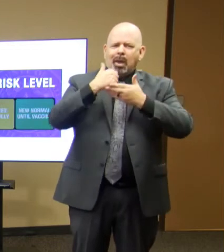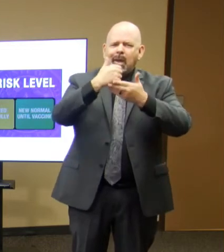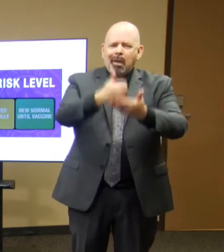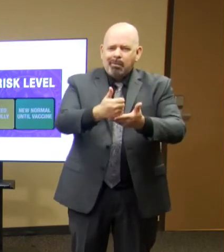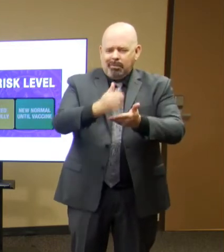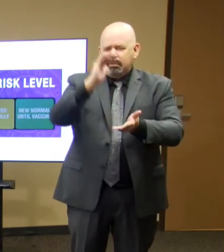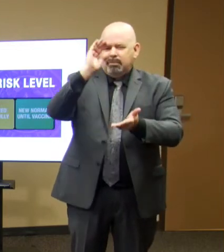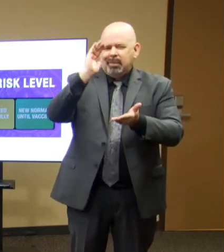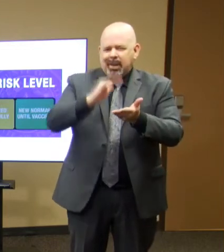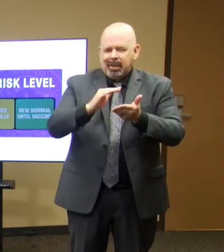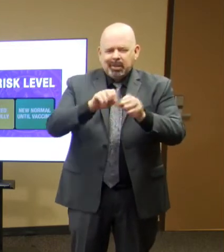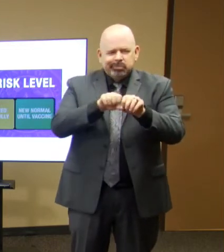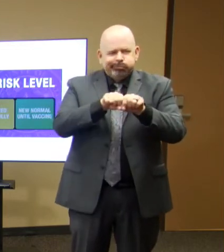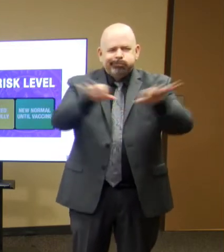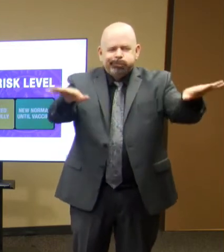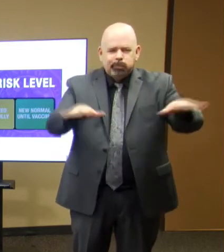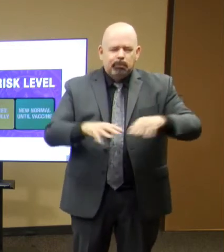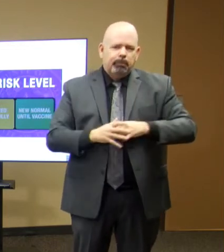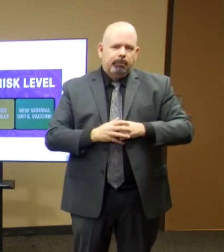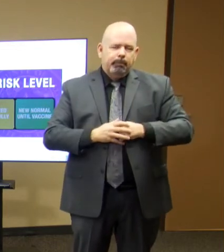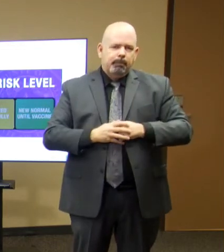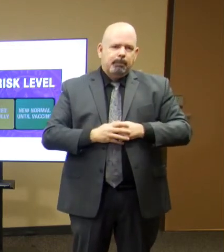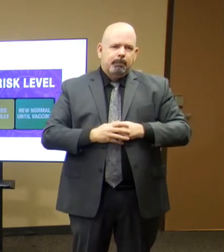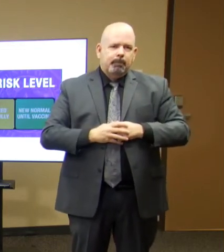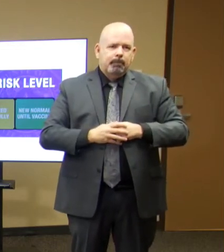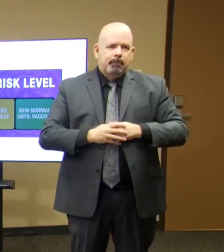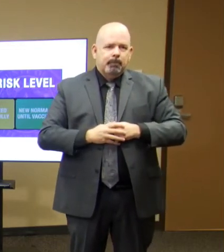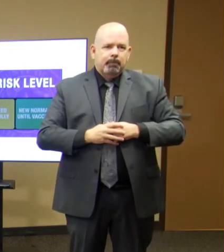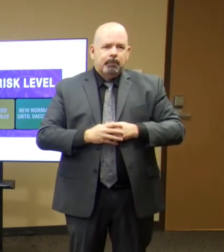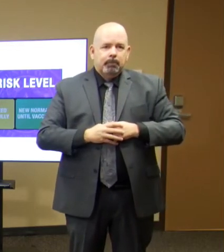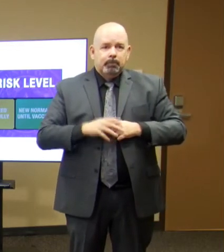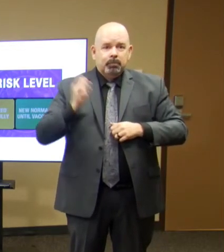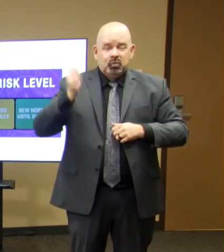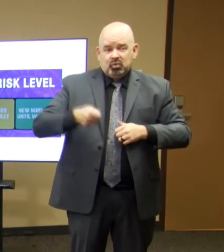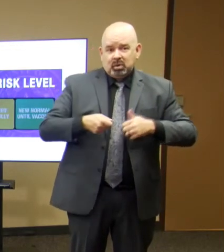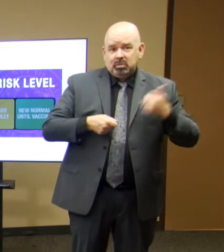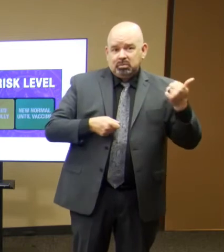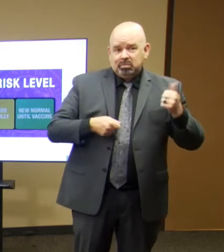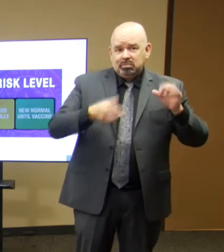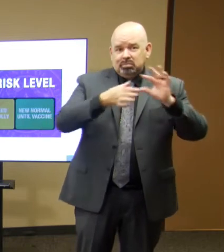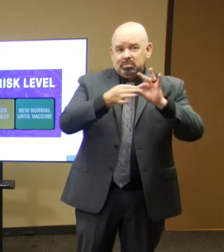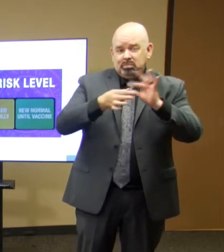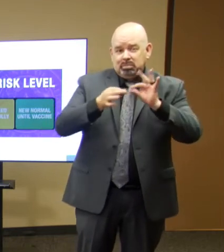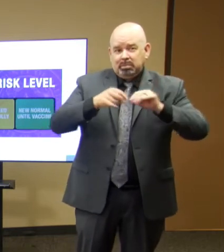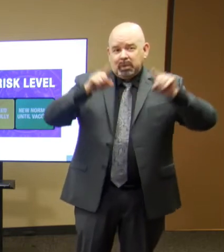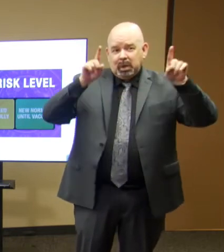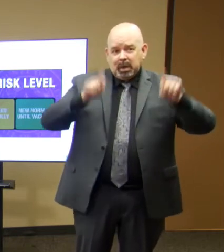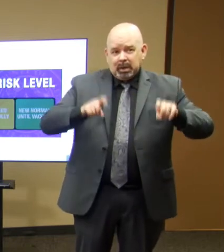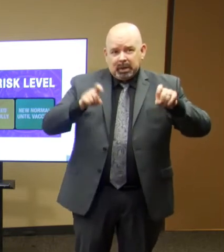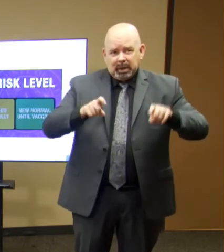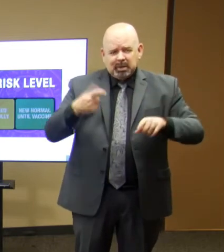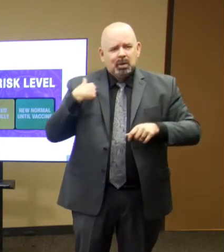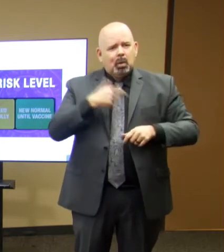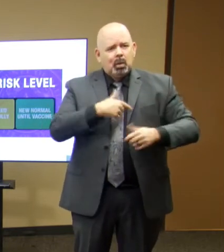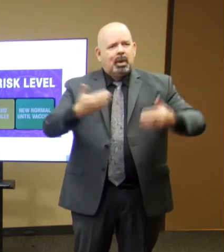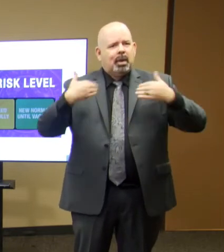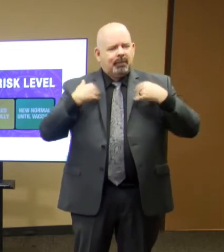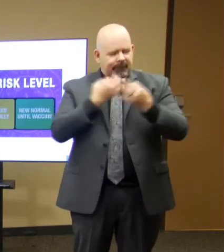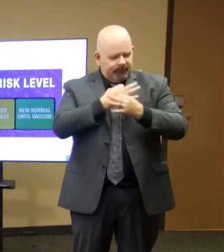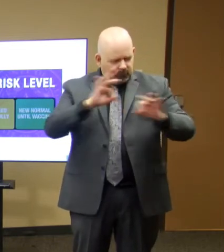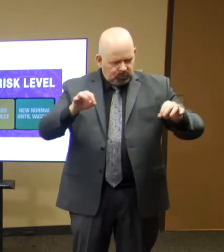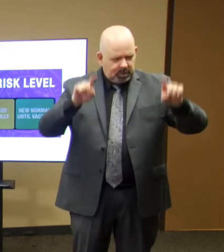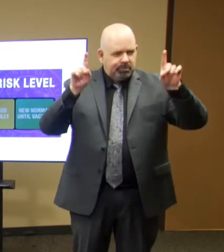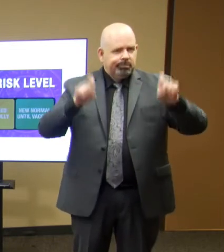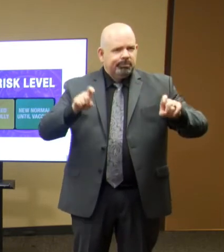judge mentioned some of the testing. We offer the testing for free at Ellis Davis Fieldhouse, Eastfield